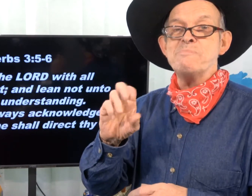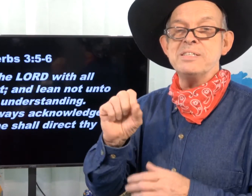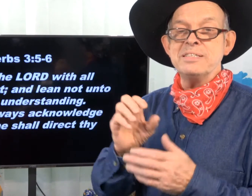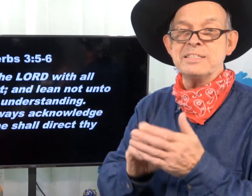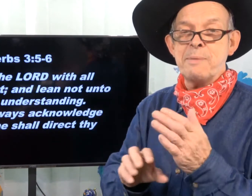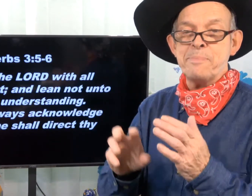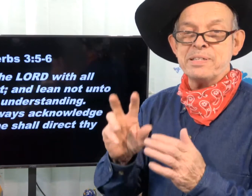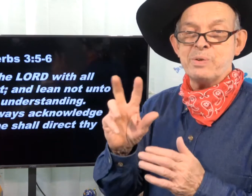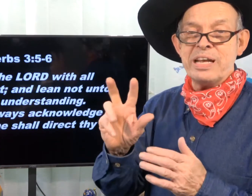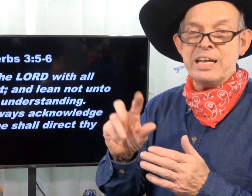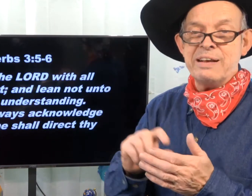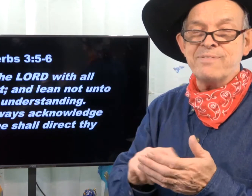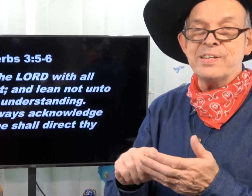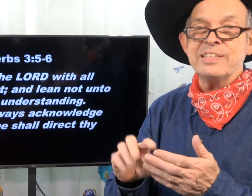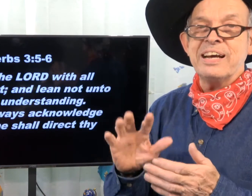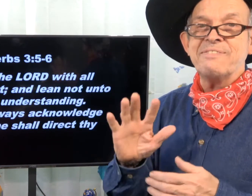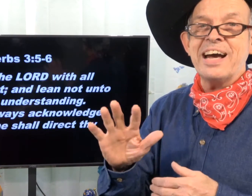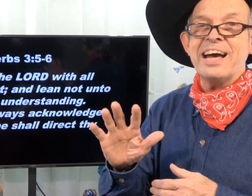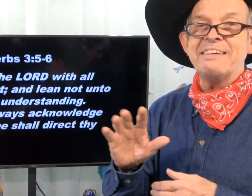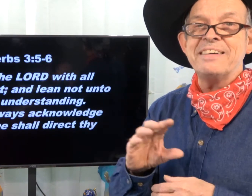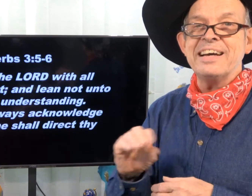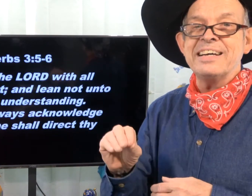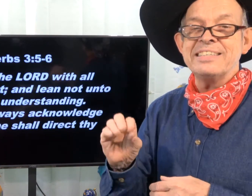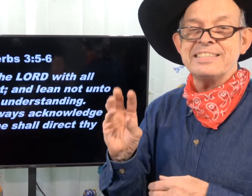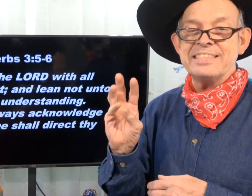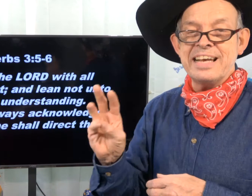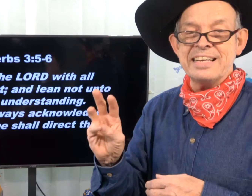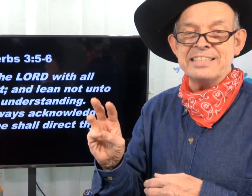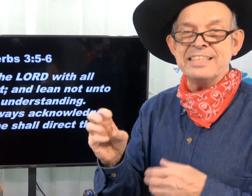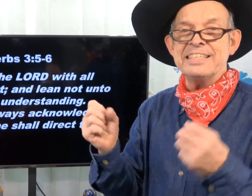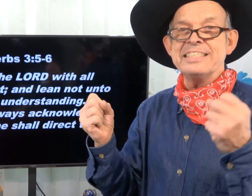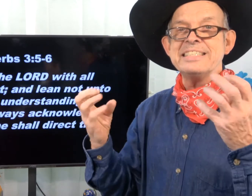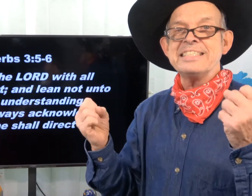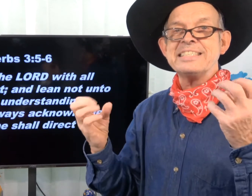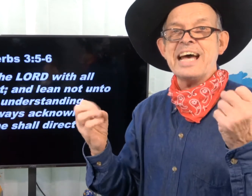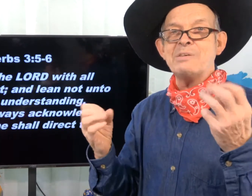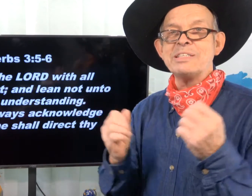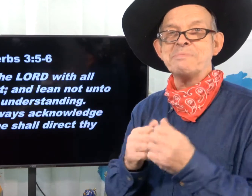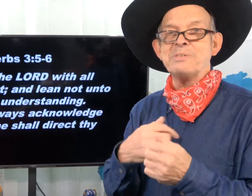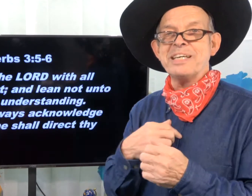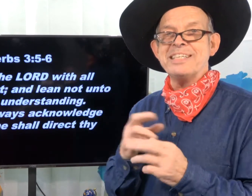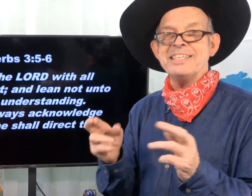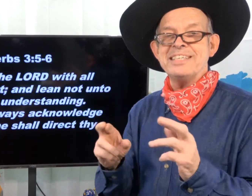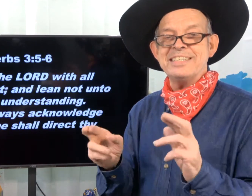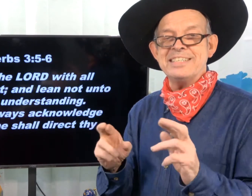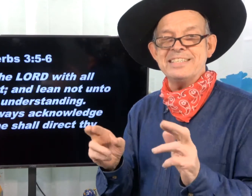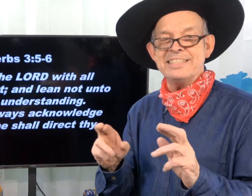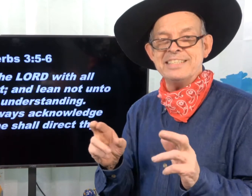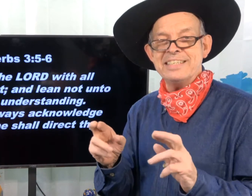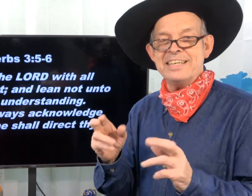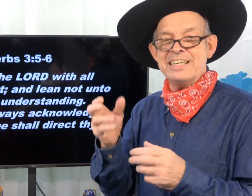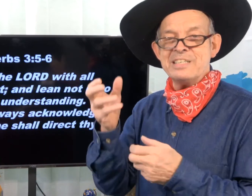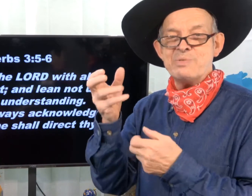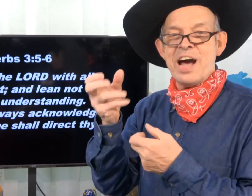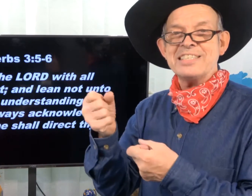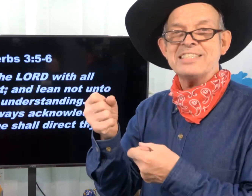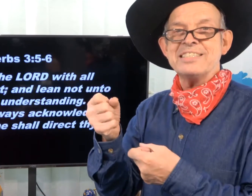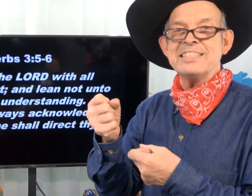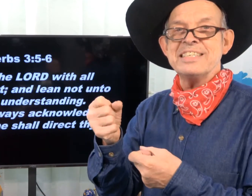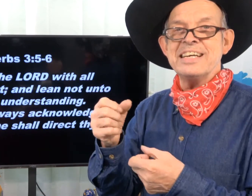Proverbs chapter 3, verse 5 and 6. Say with me, ready? Trust